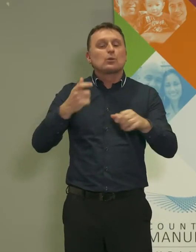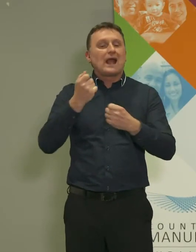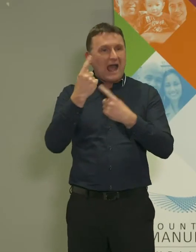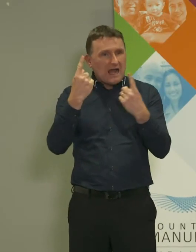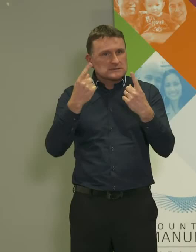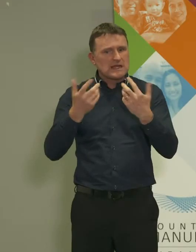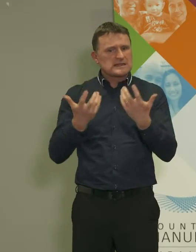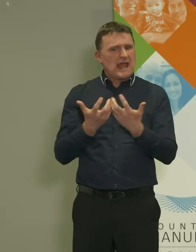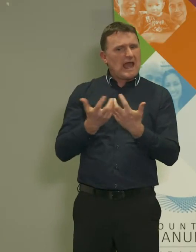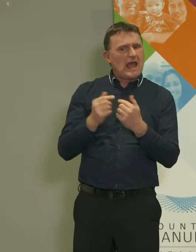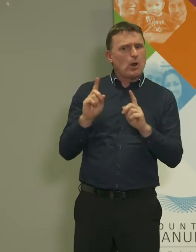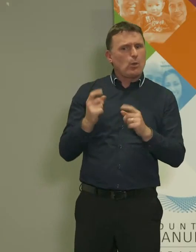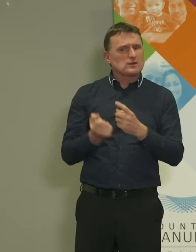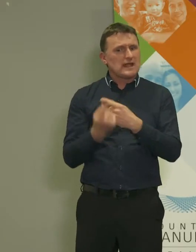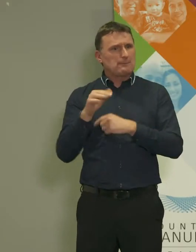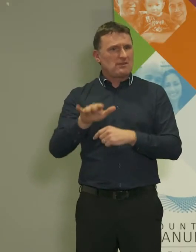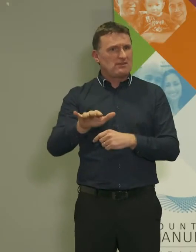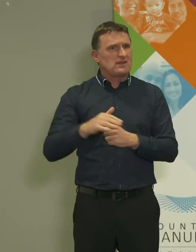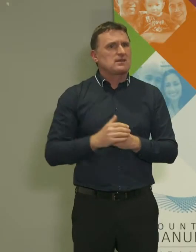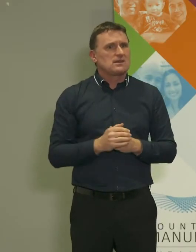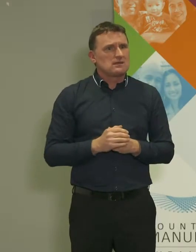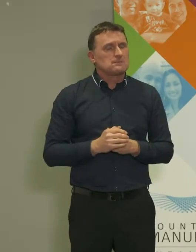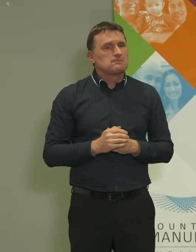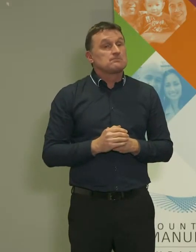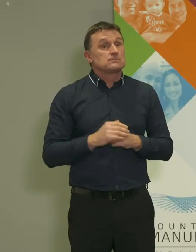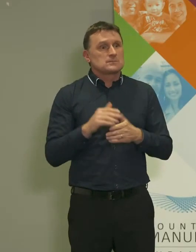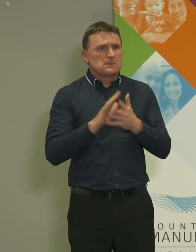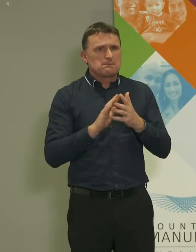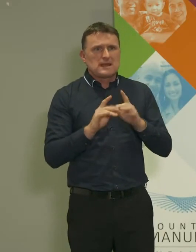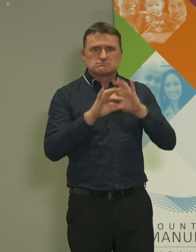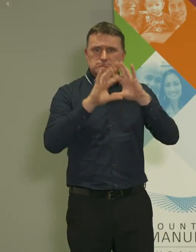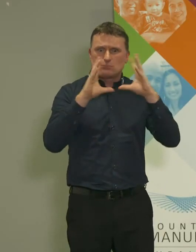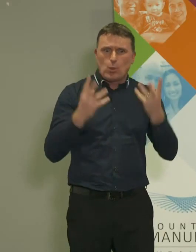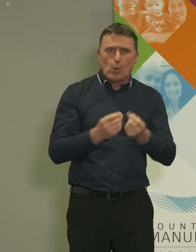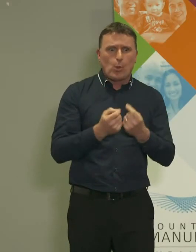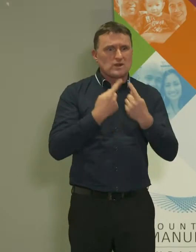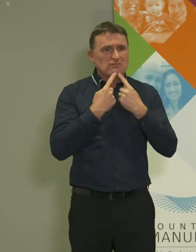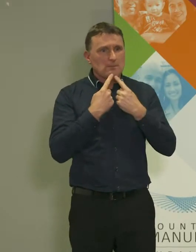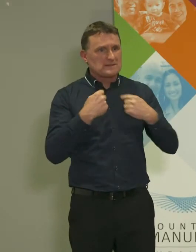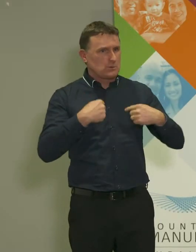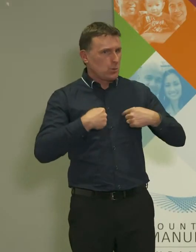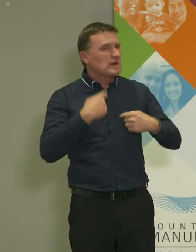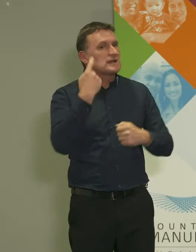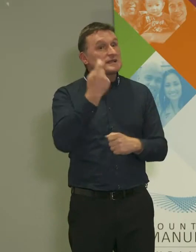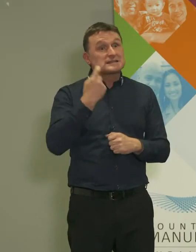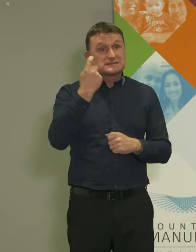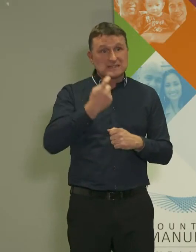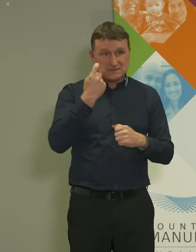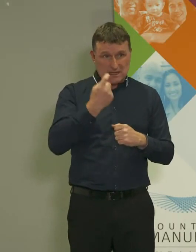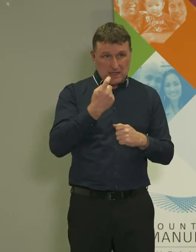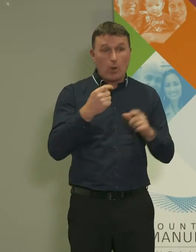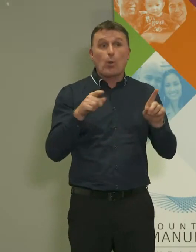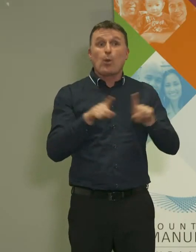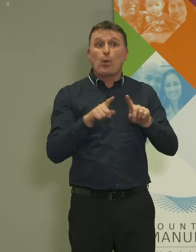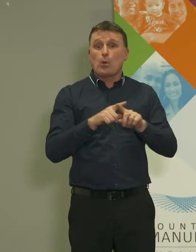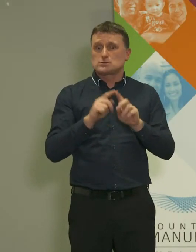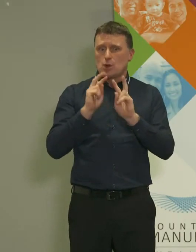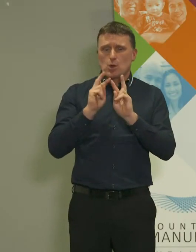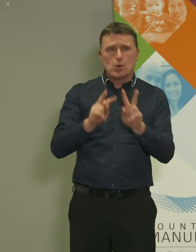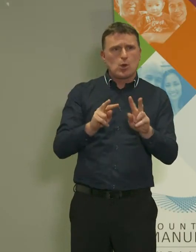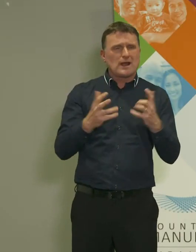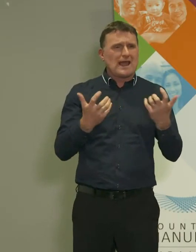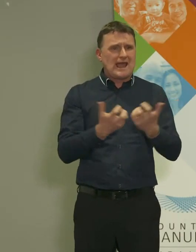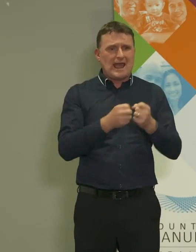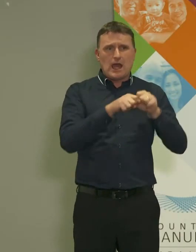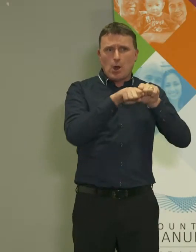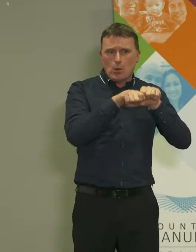cases. So putting together all those pieces of information, as well as looking at the overall epidemic